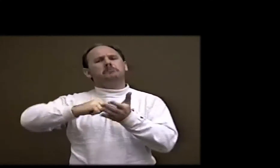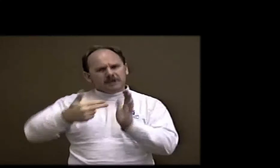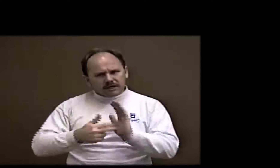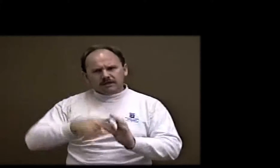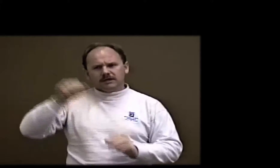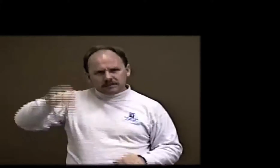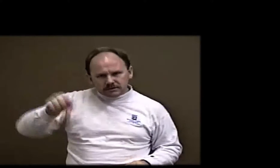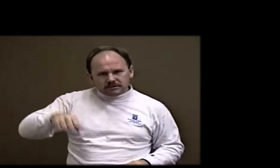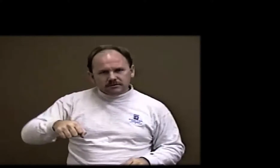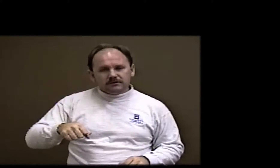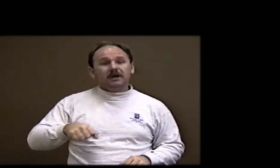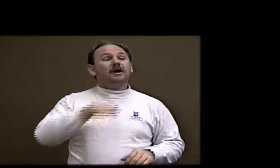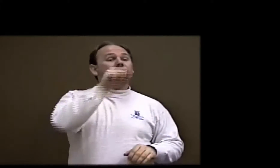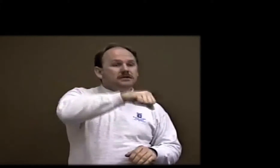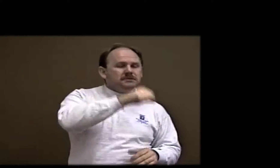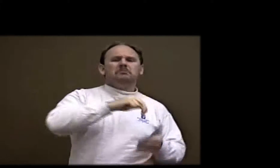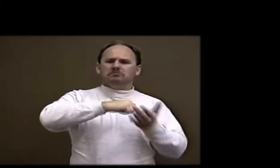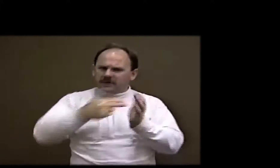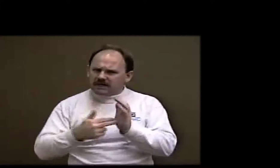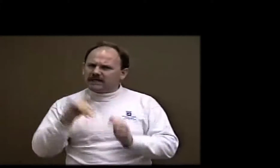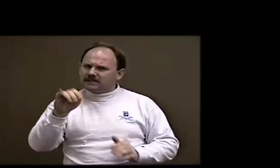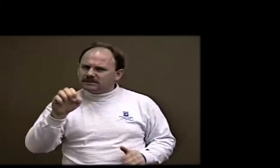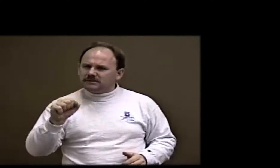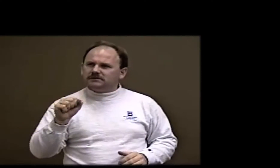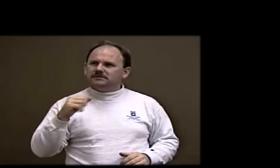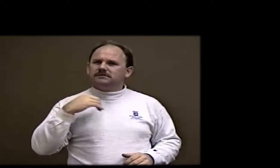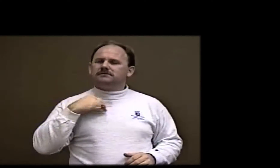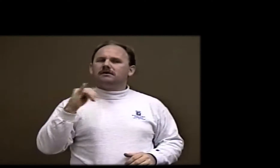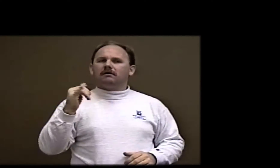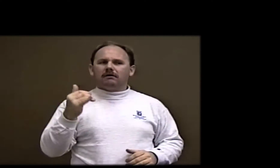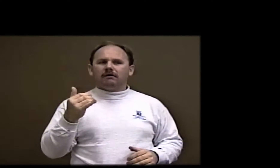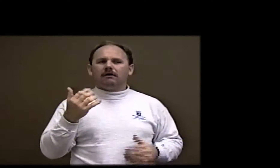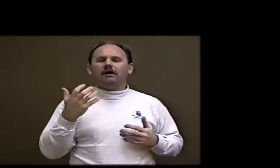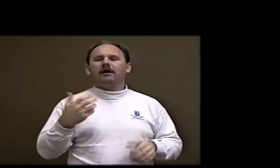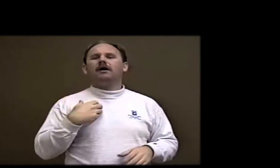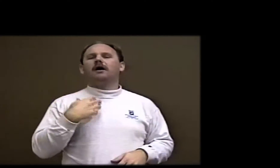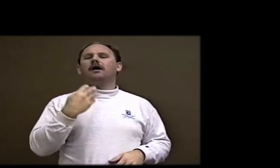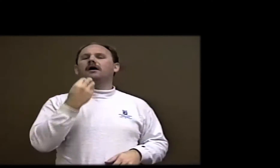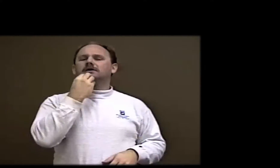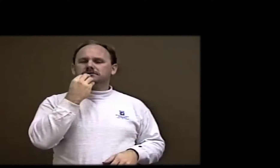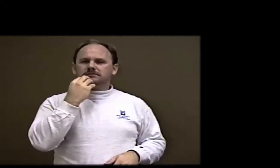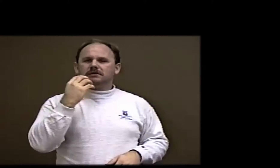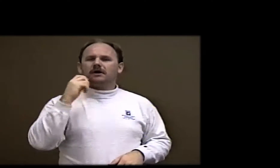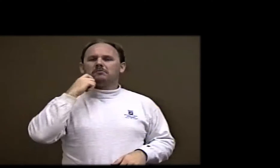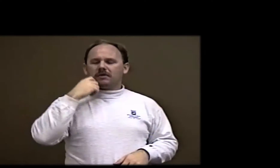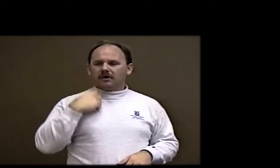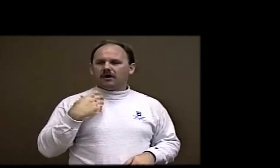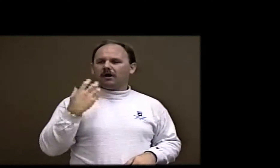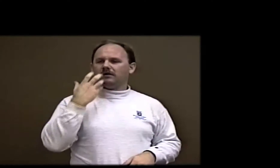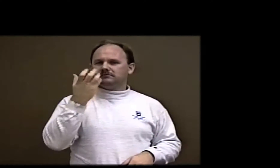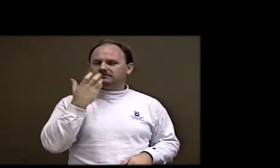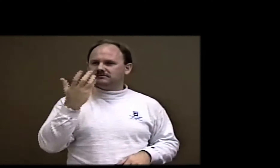fingerspelled Y-E-S and then signed, meaning yes. And yes